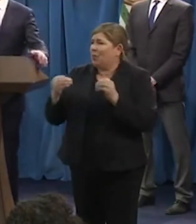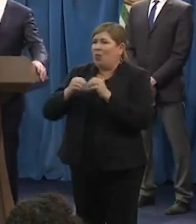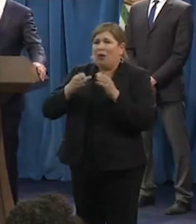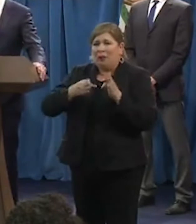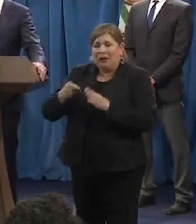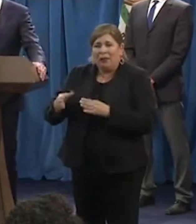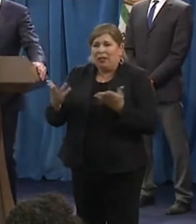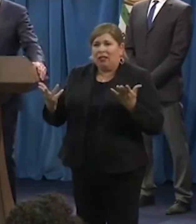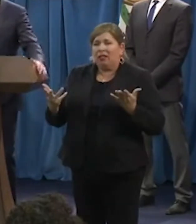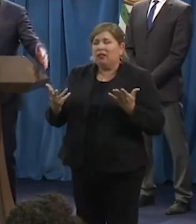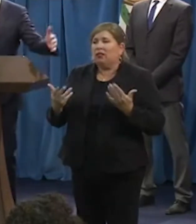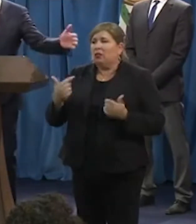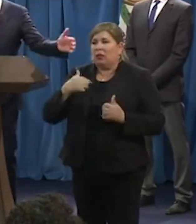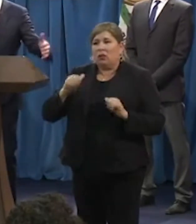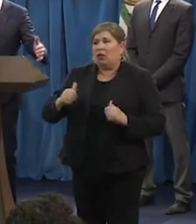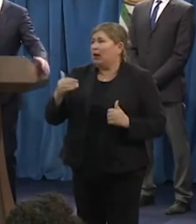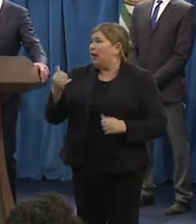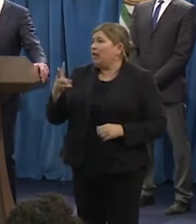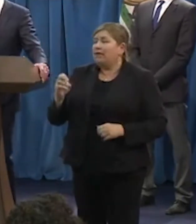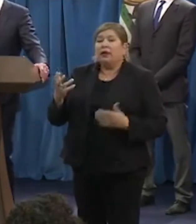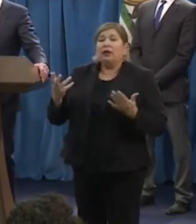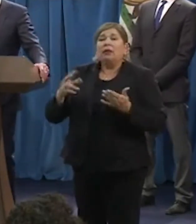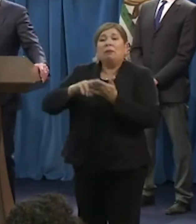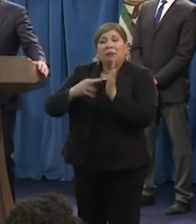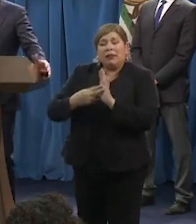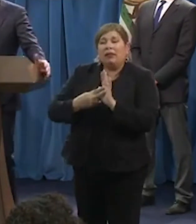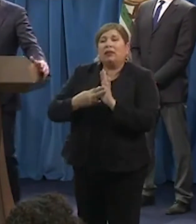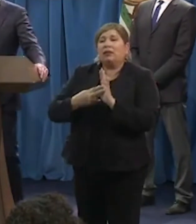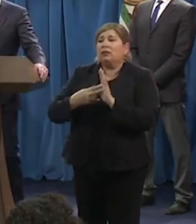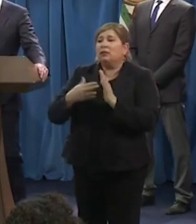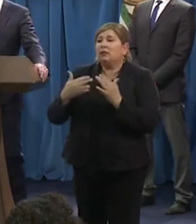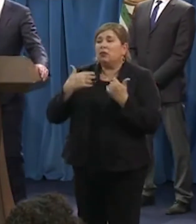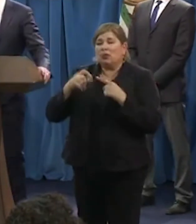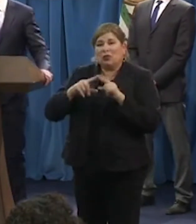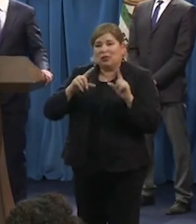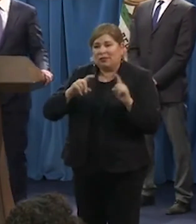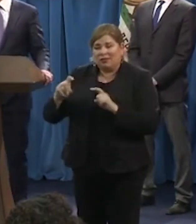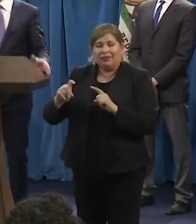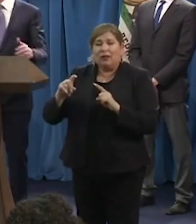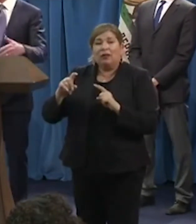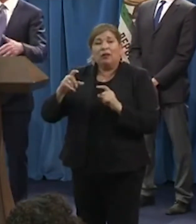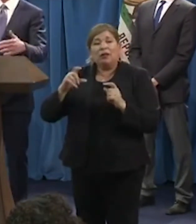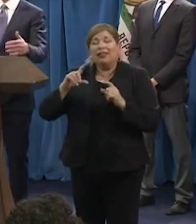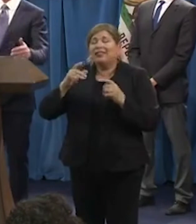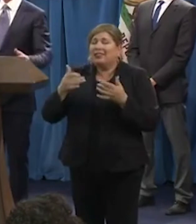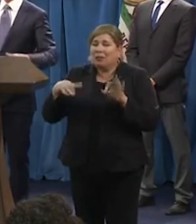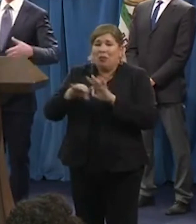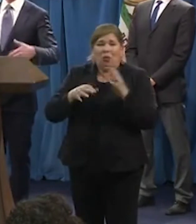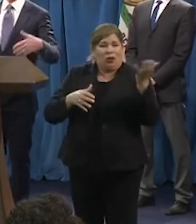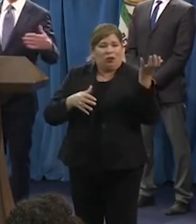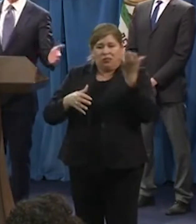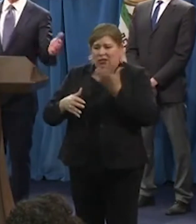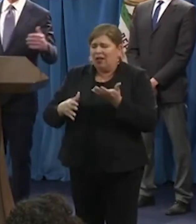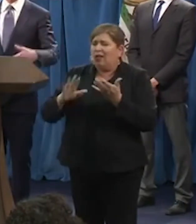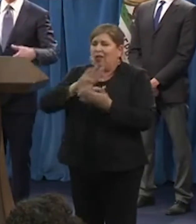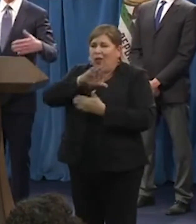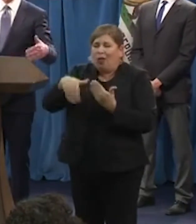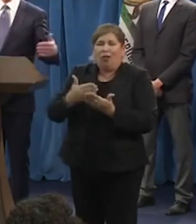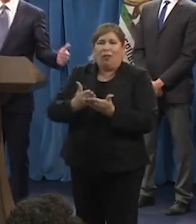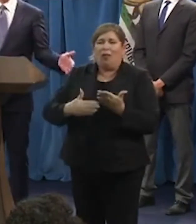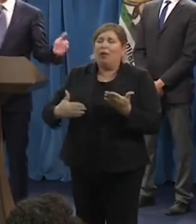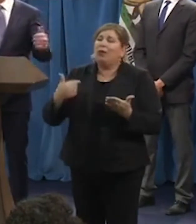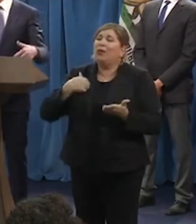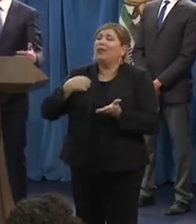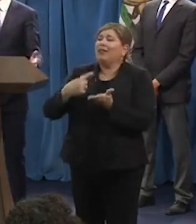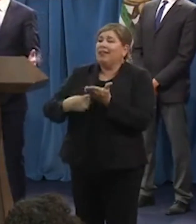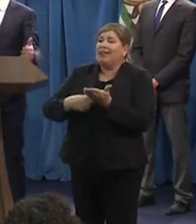to prioritize testing so we have a sense of what we're dealing with. It's a critical component in all of this. It's just a component that's been lost. We talk about test kits.